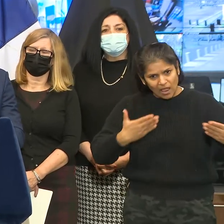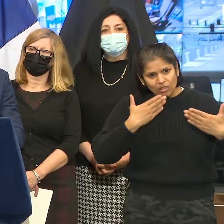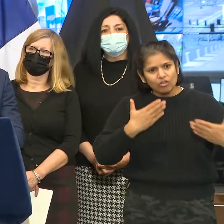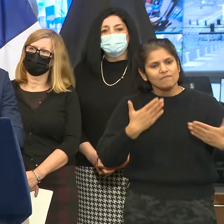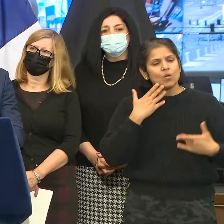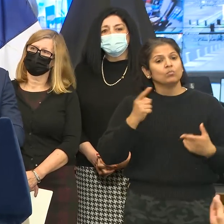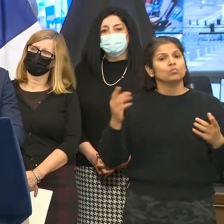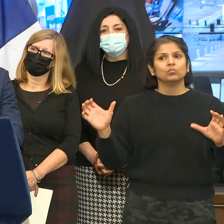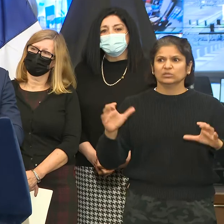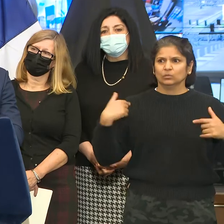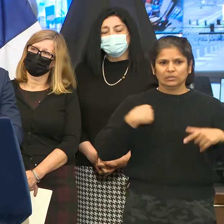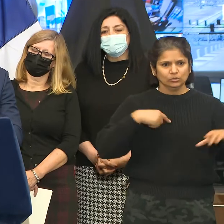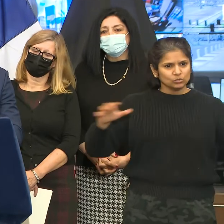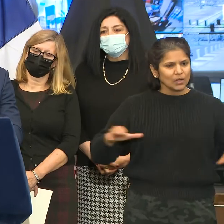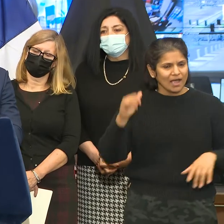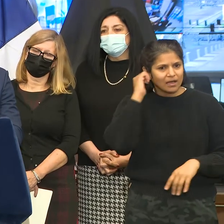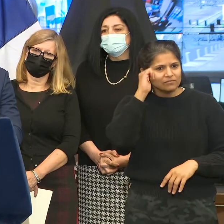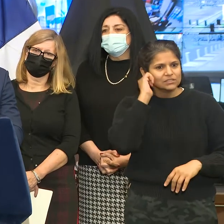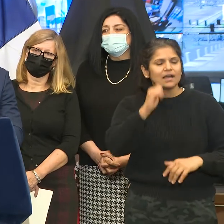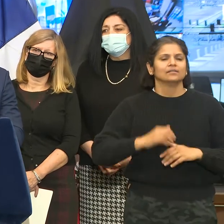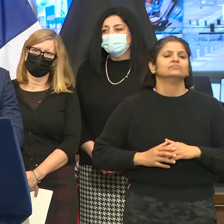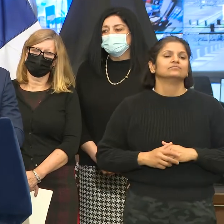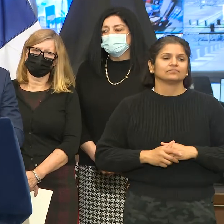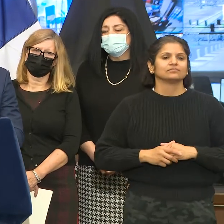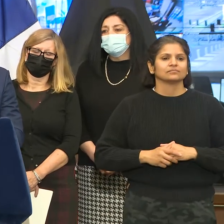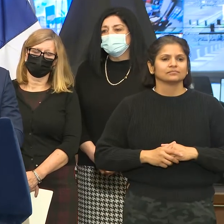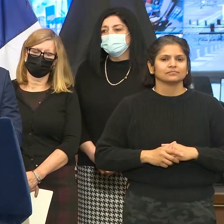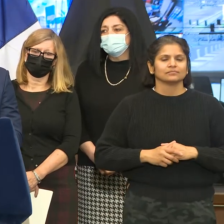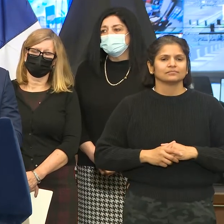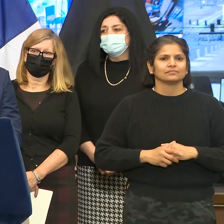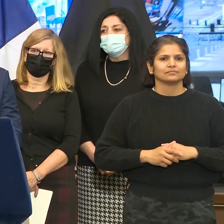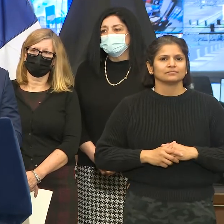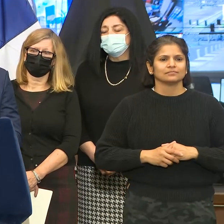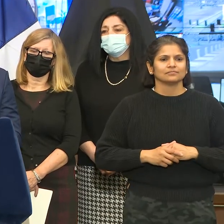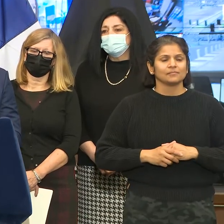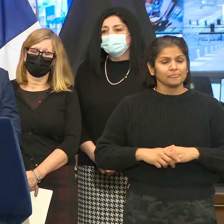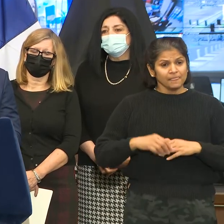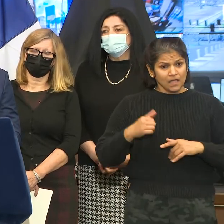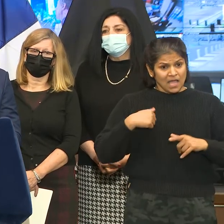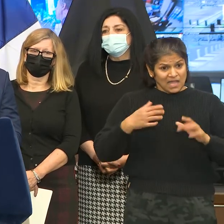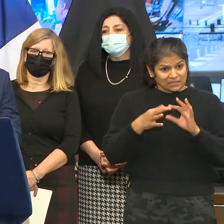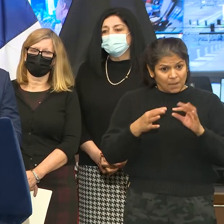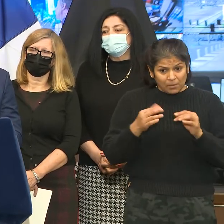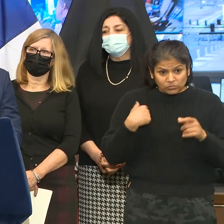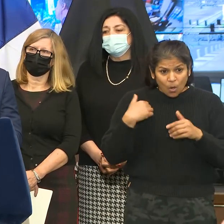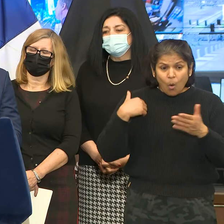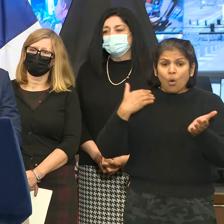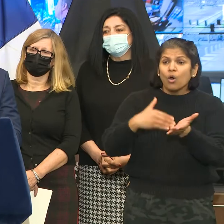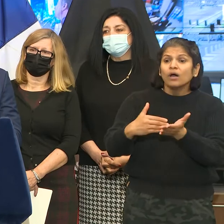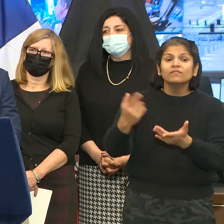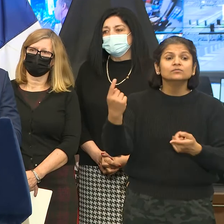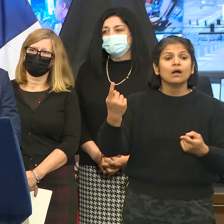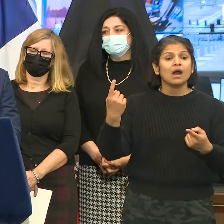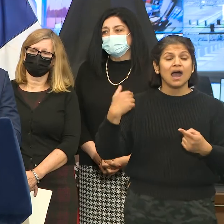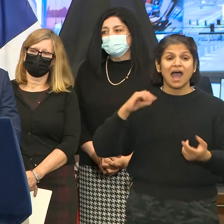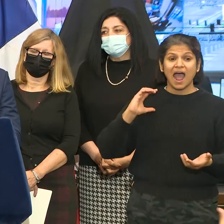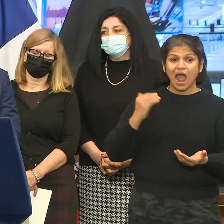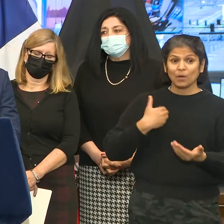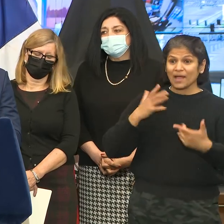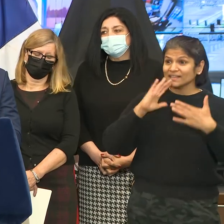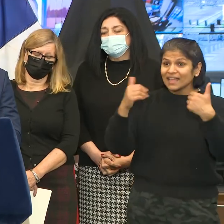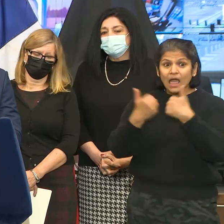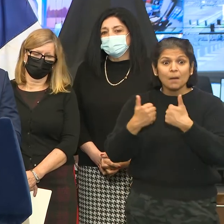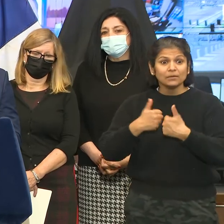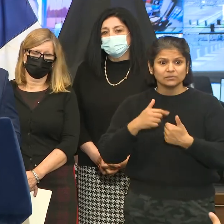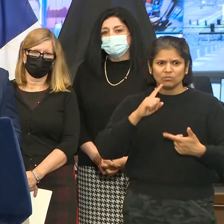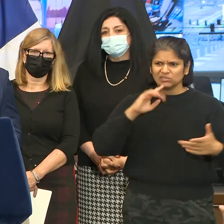we appreciate. I say it all the time, winners want the ball when the game is on the line. You have made it clear when the game is on the line of